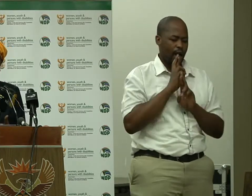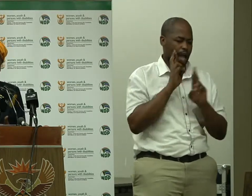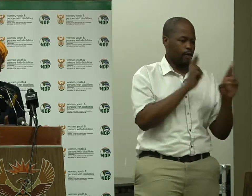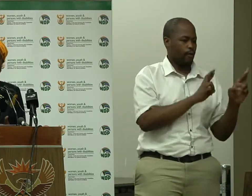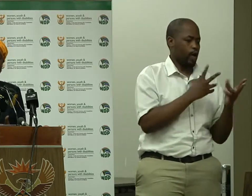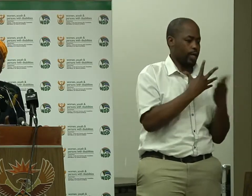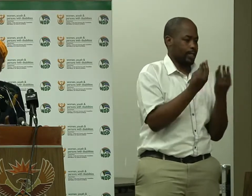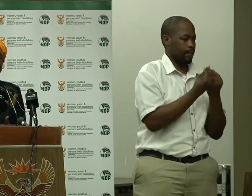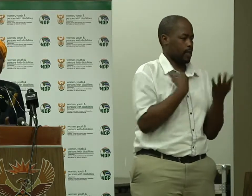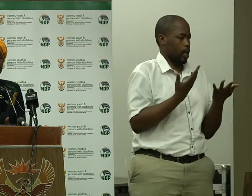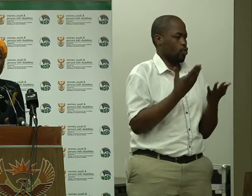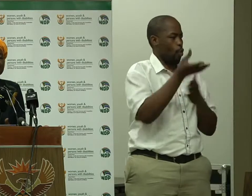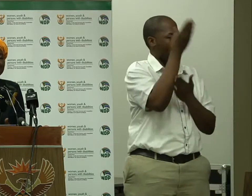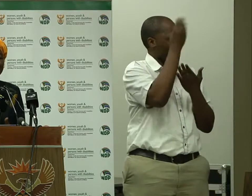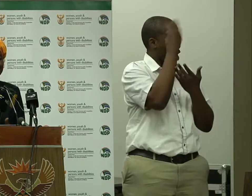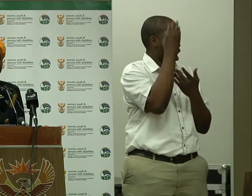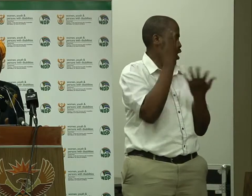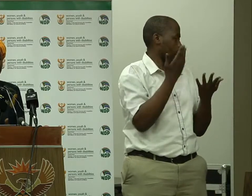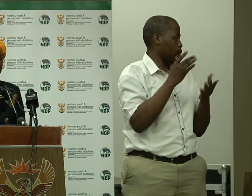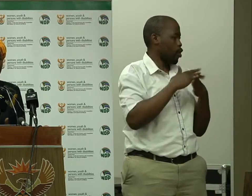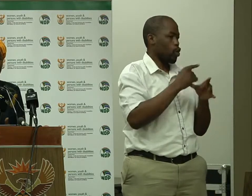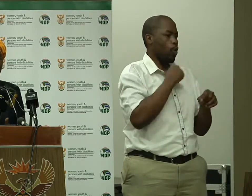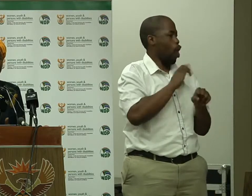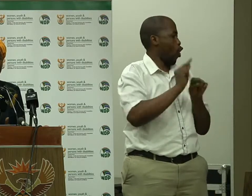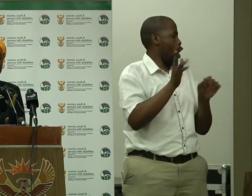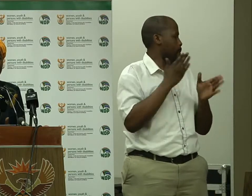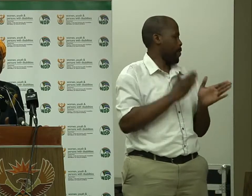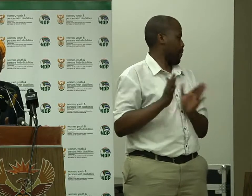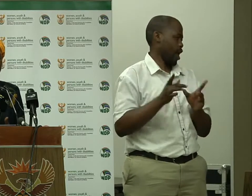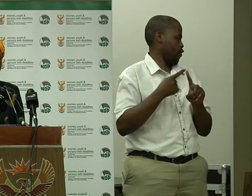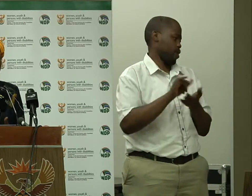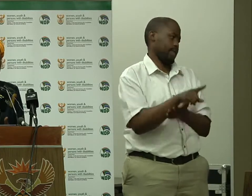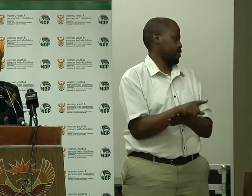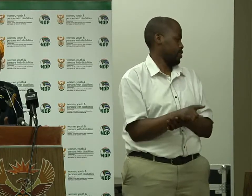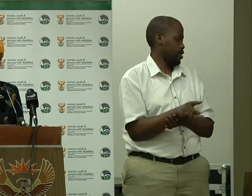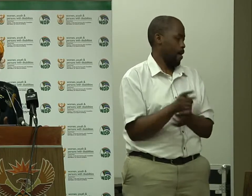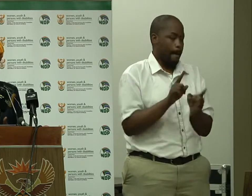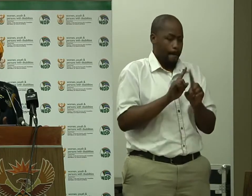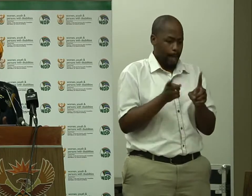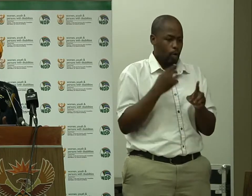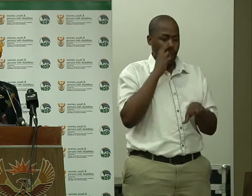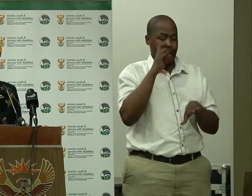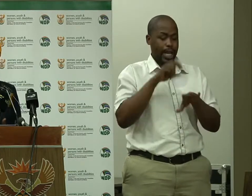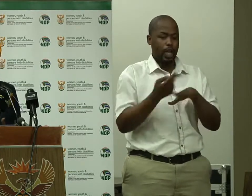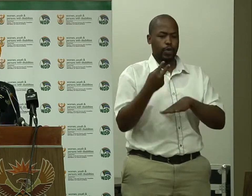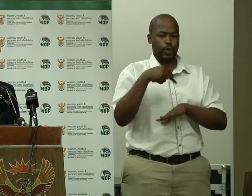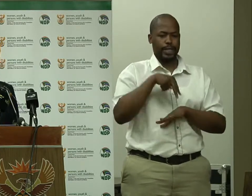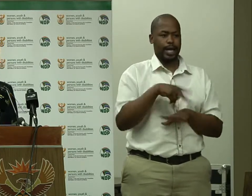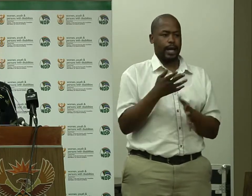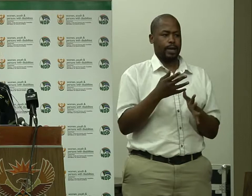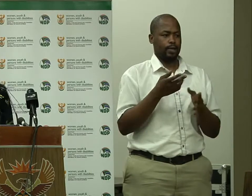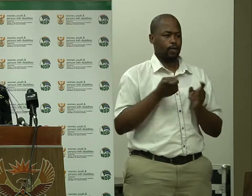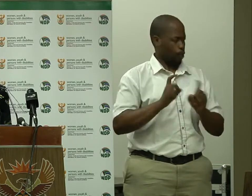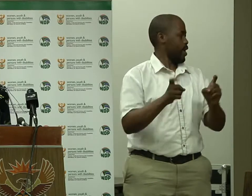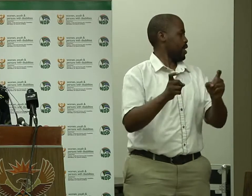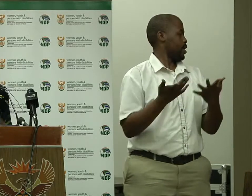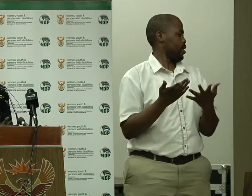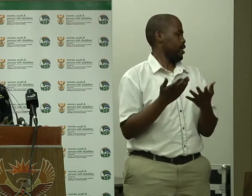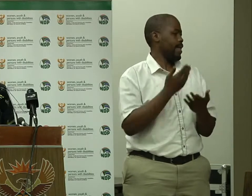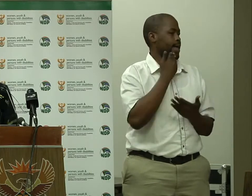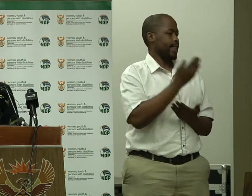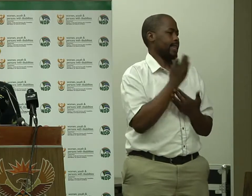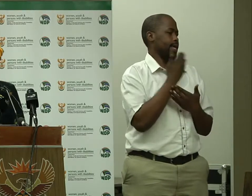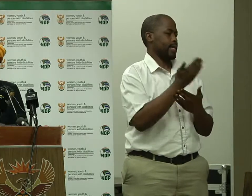lessons learned because we're not ready, but we had to stand up quickly thanks to